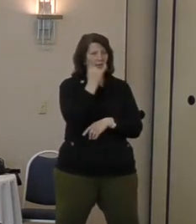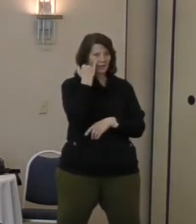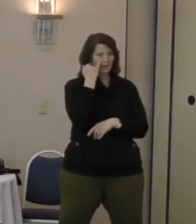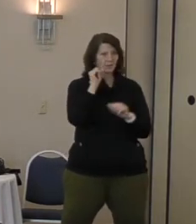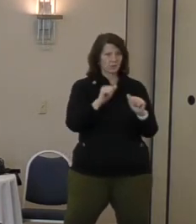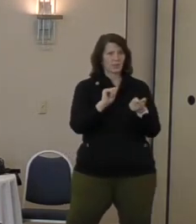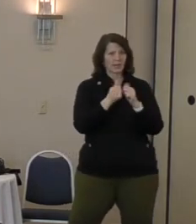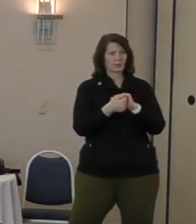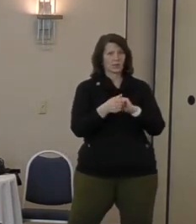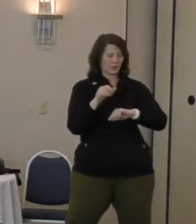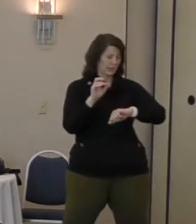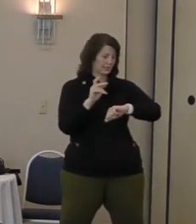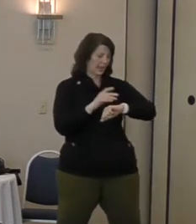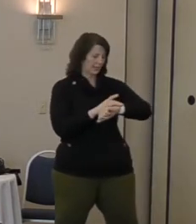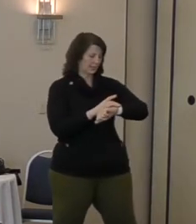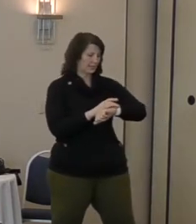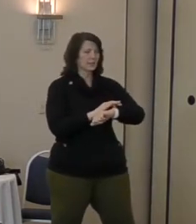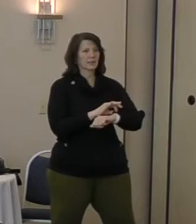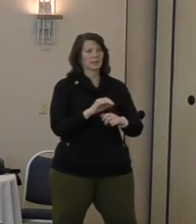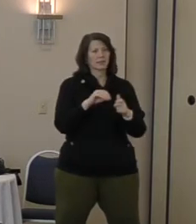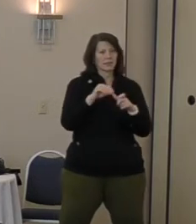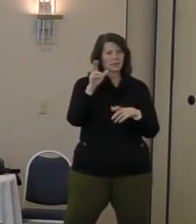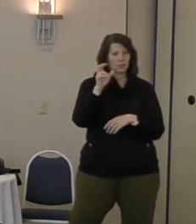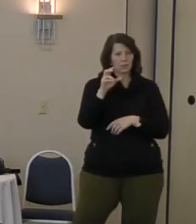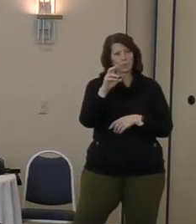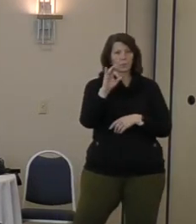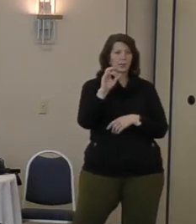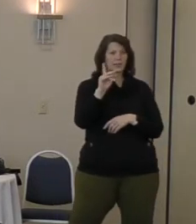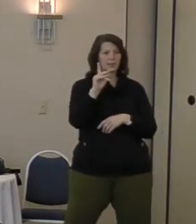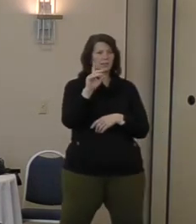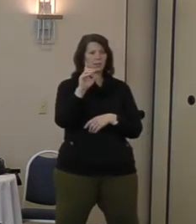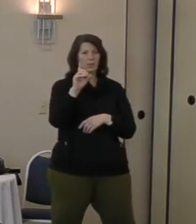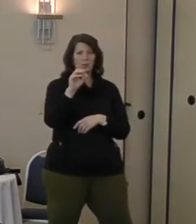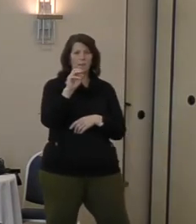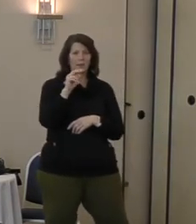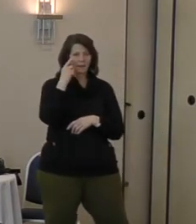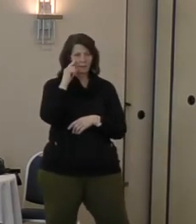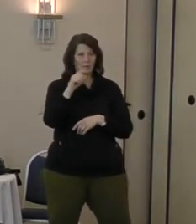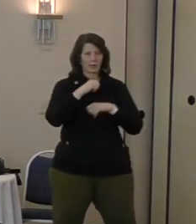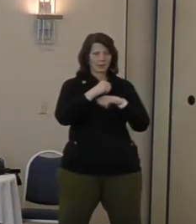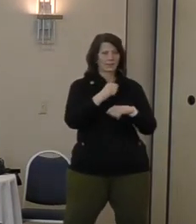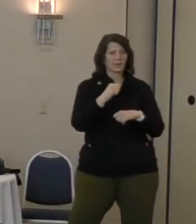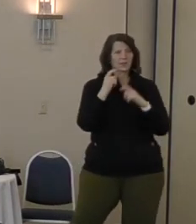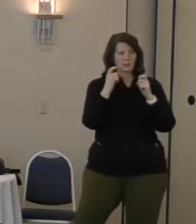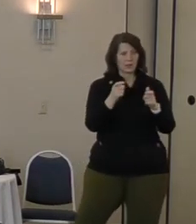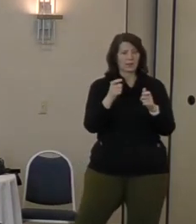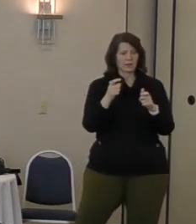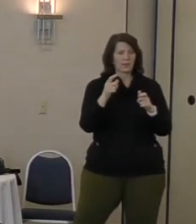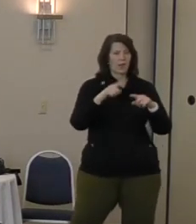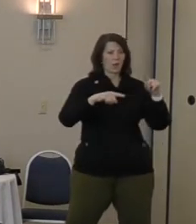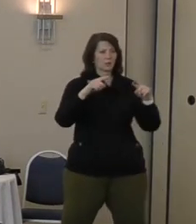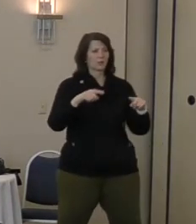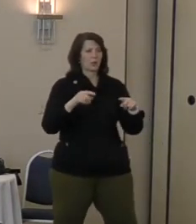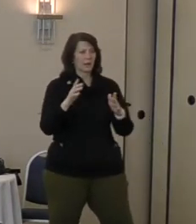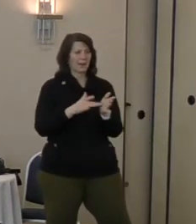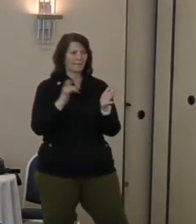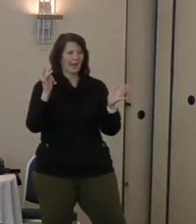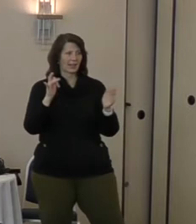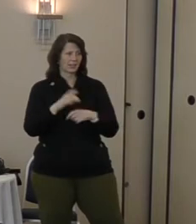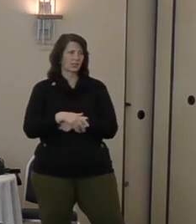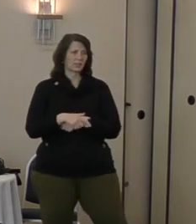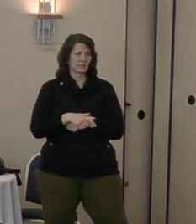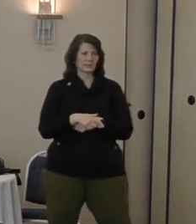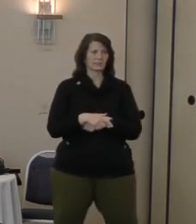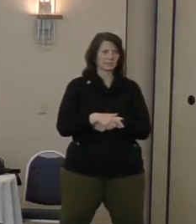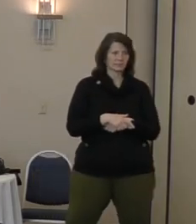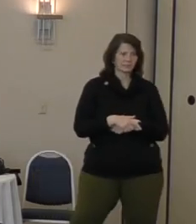can turn your attack pattern into a wicked domain for the defense, then it's going to give you all sorts of advantages. And,